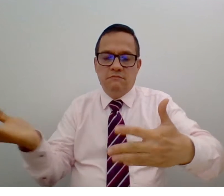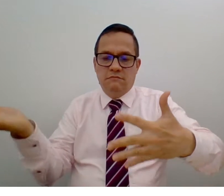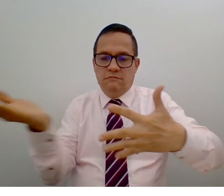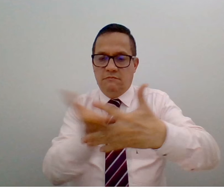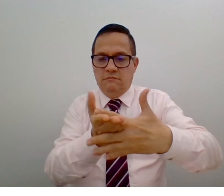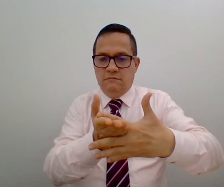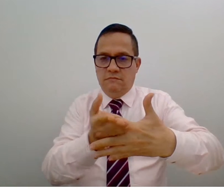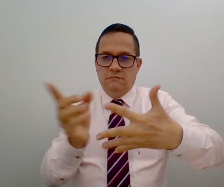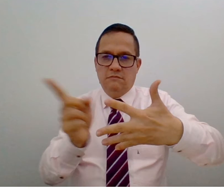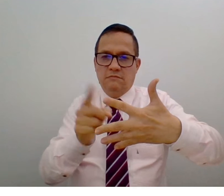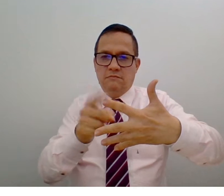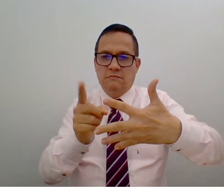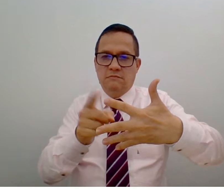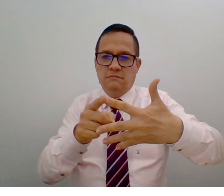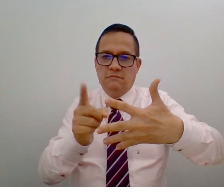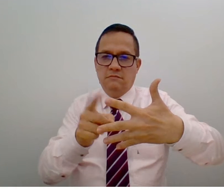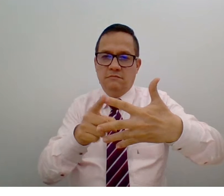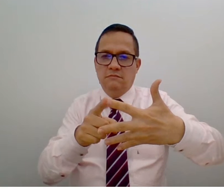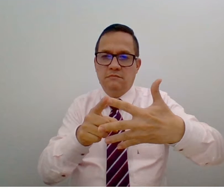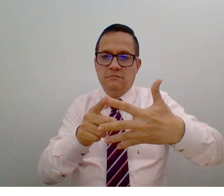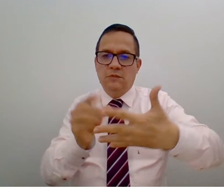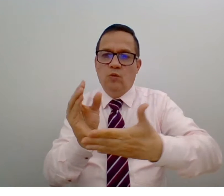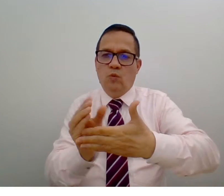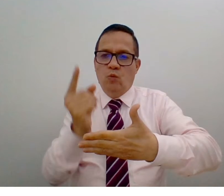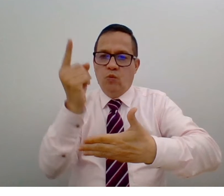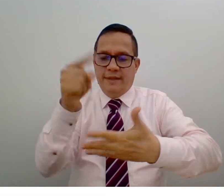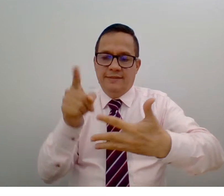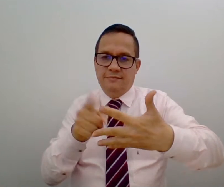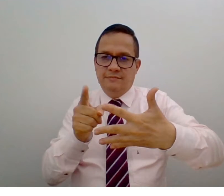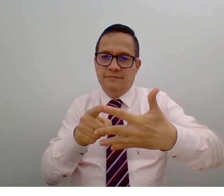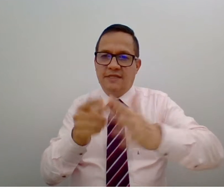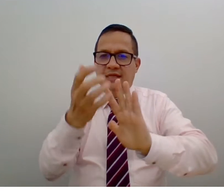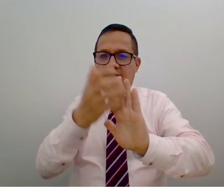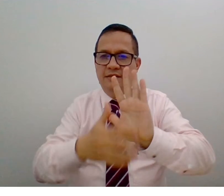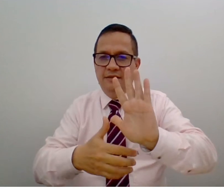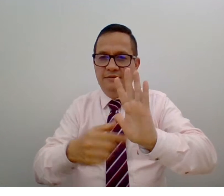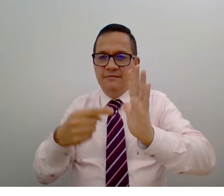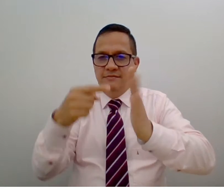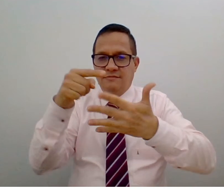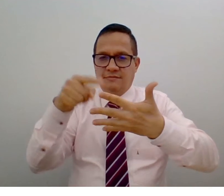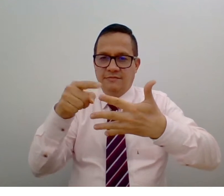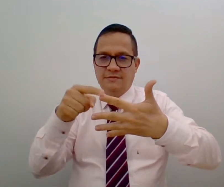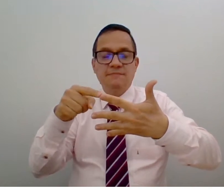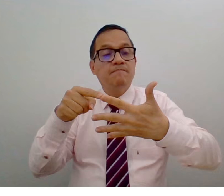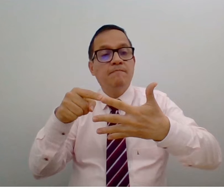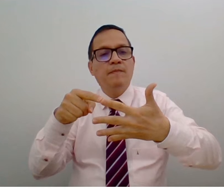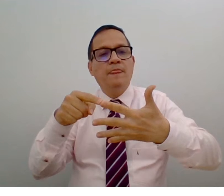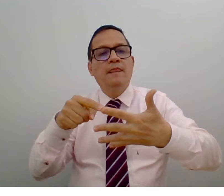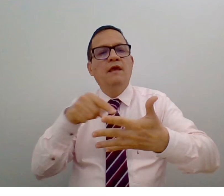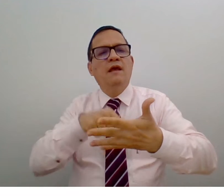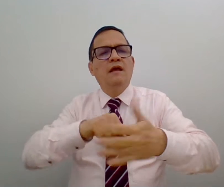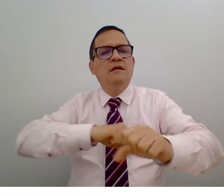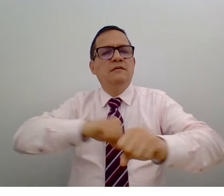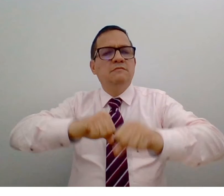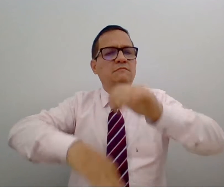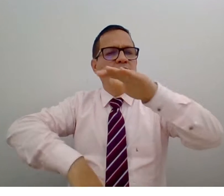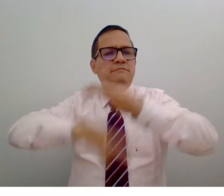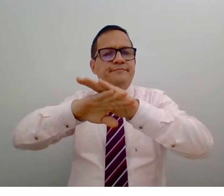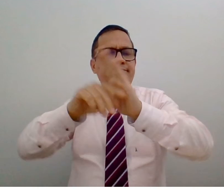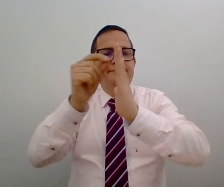Evaluation moment, Intermediate Unit 1. The highest score in this activity